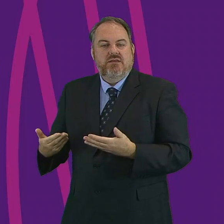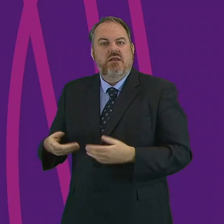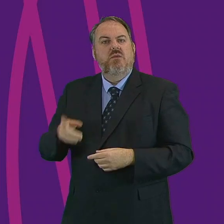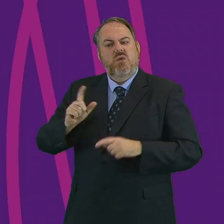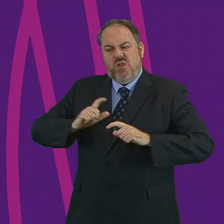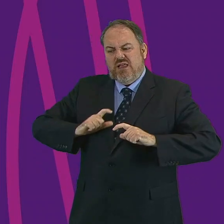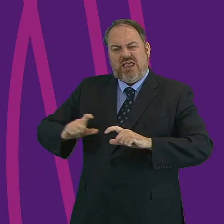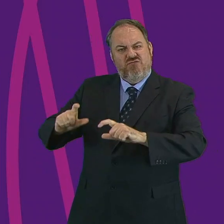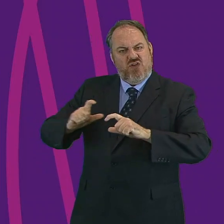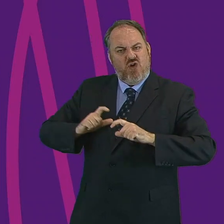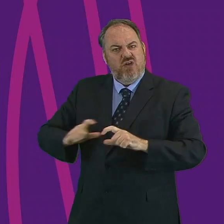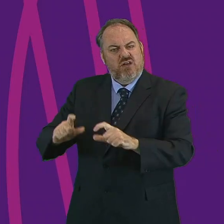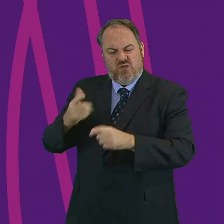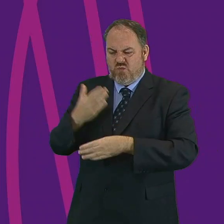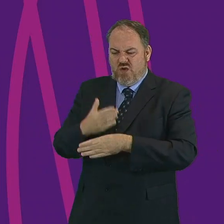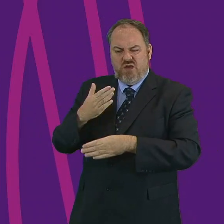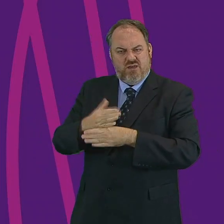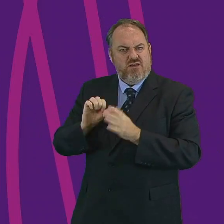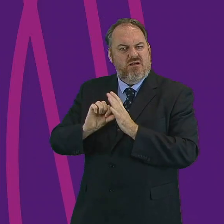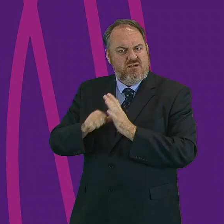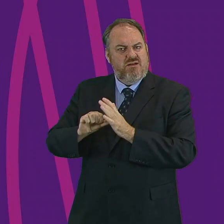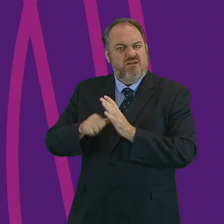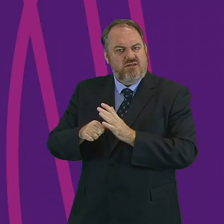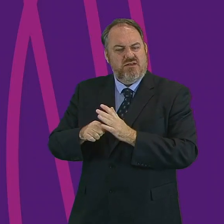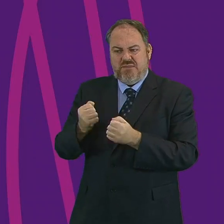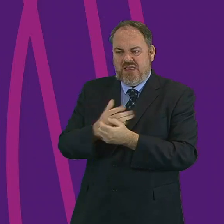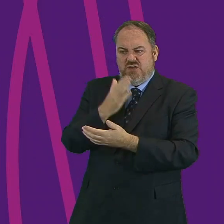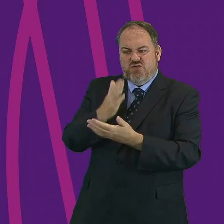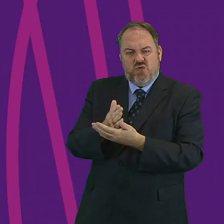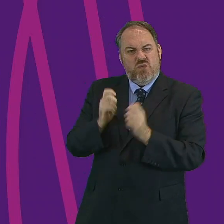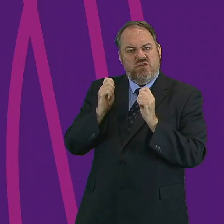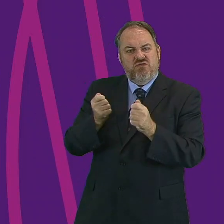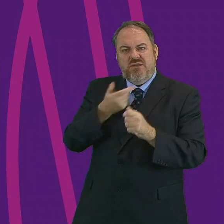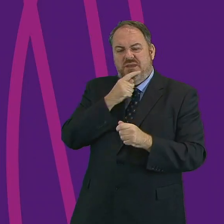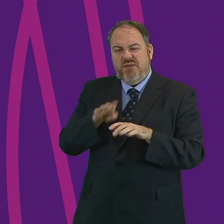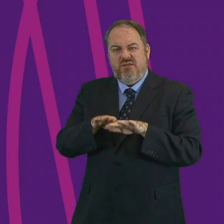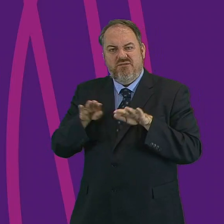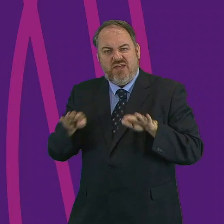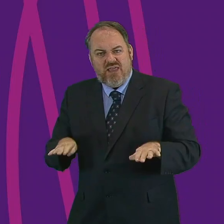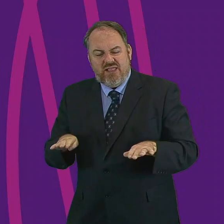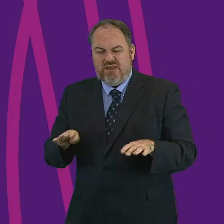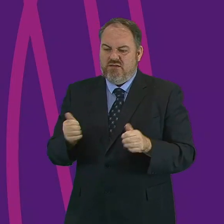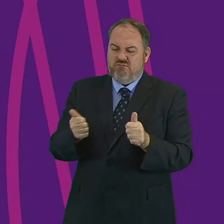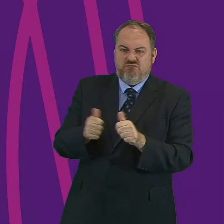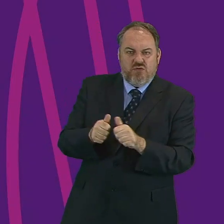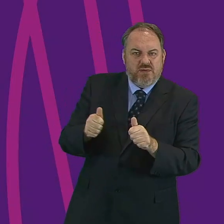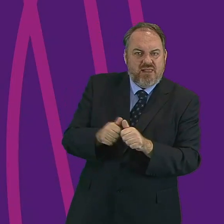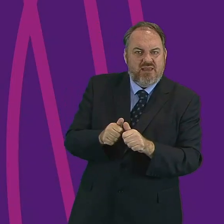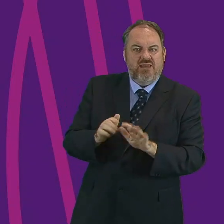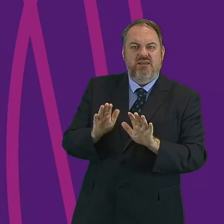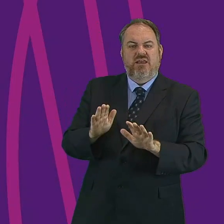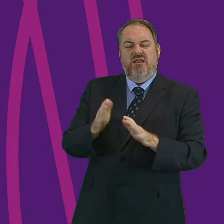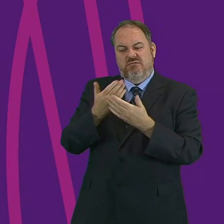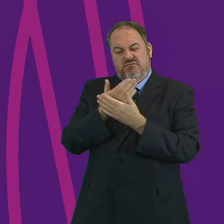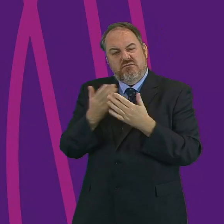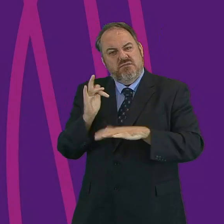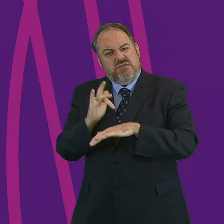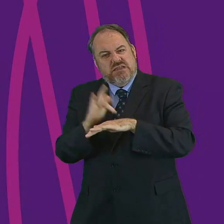all of these issues sensitively and appropriately with victims' organisations, and that of course includes Victim Support